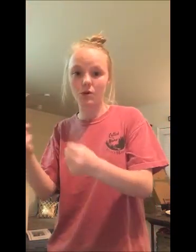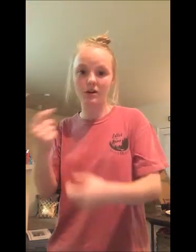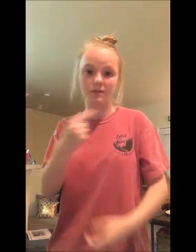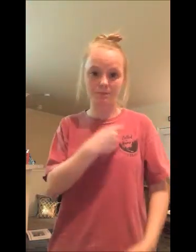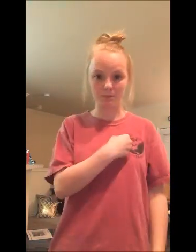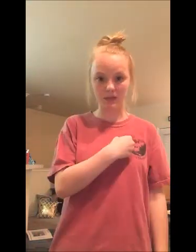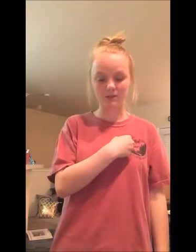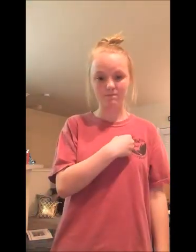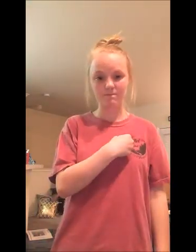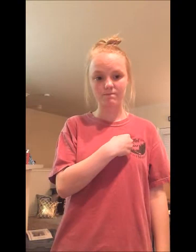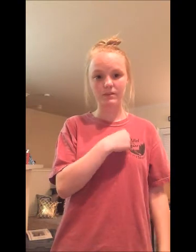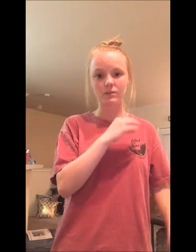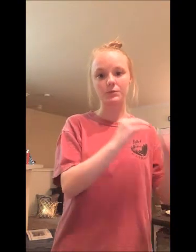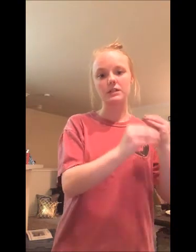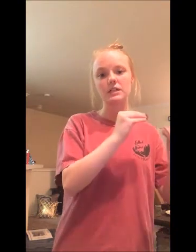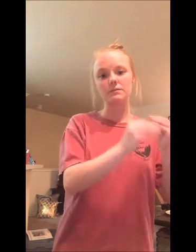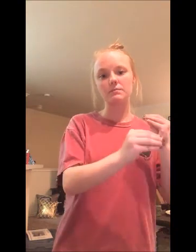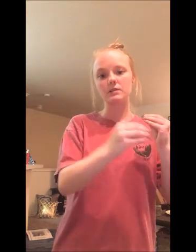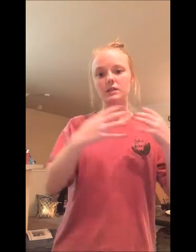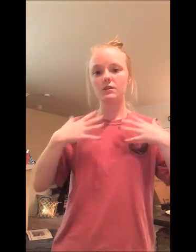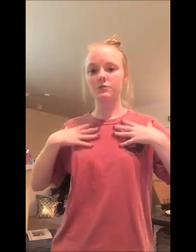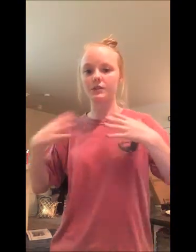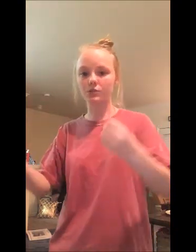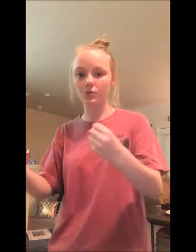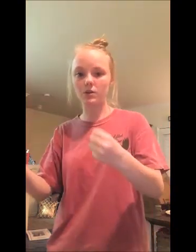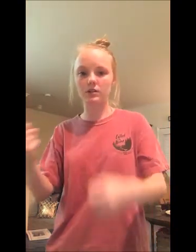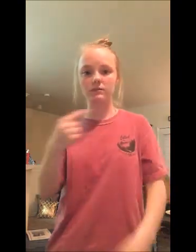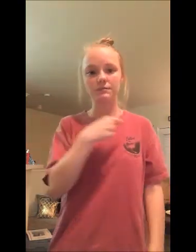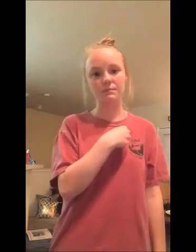restore me. Redeem, restore me.